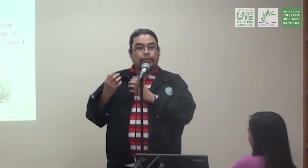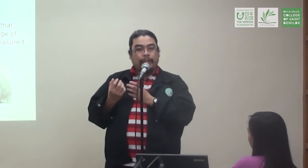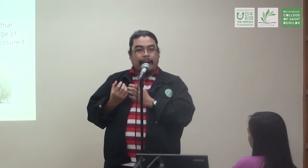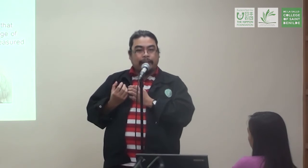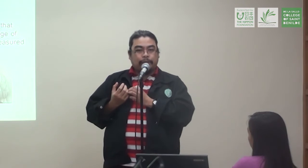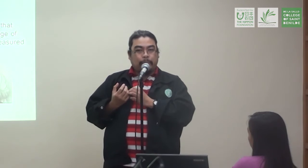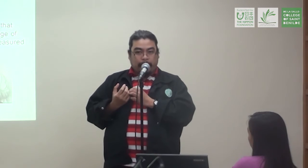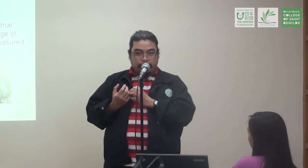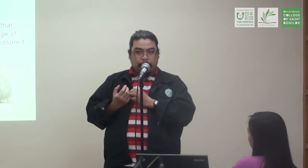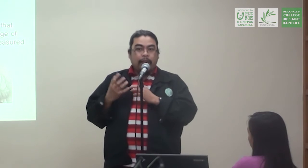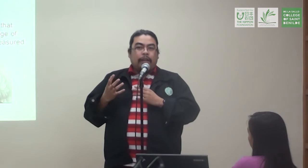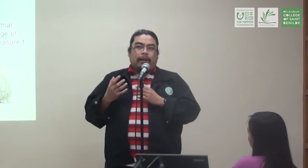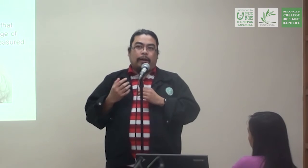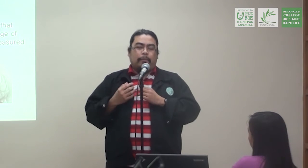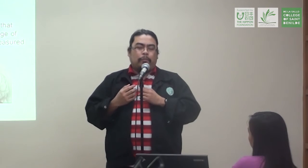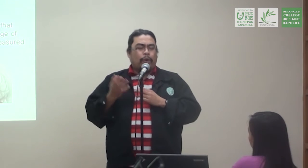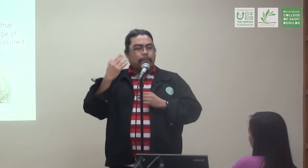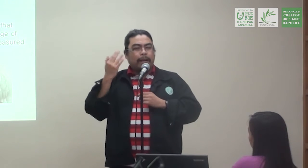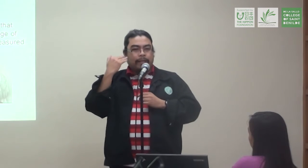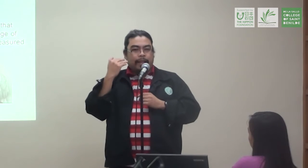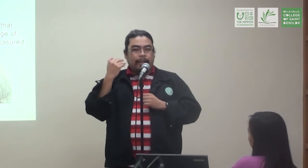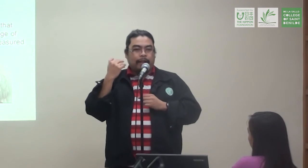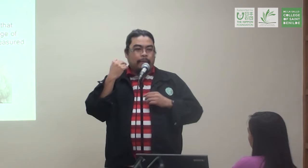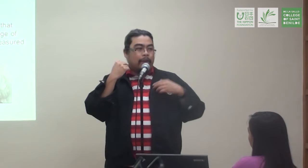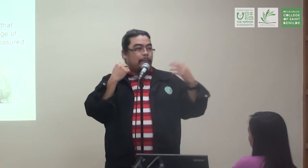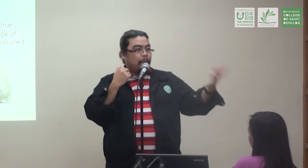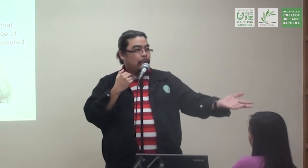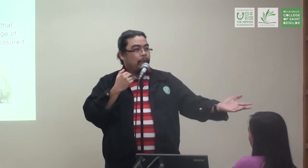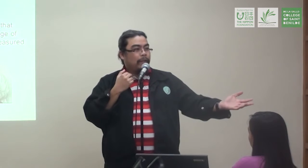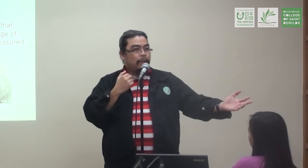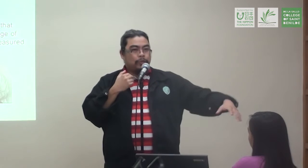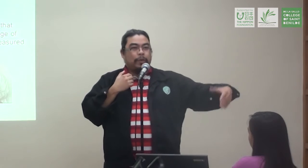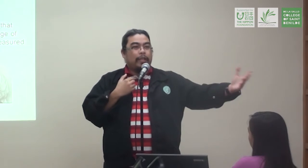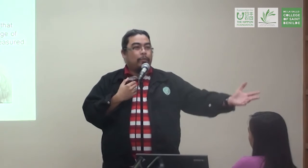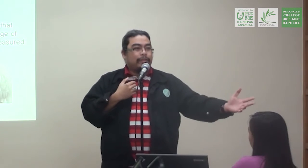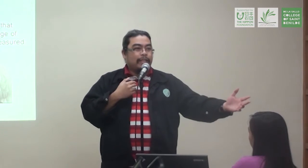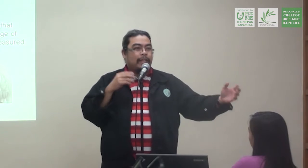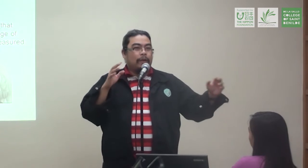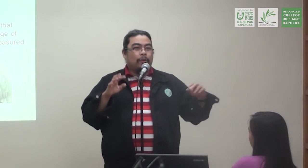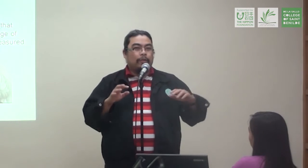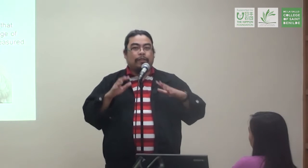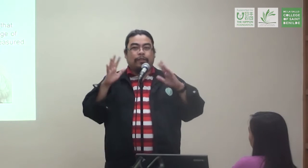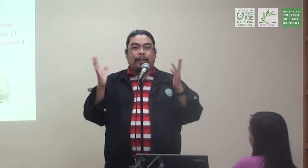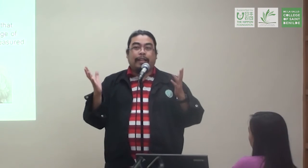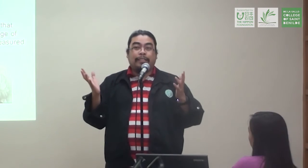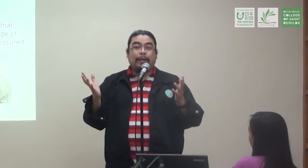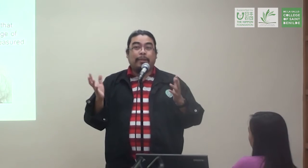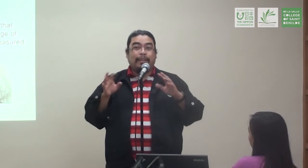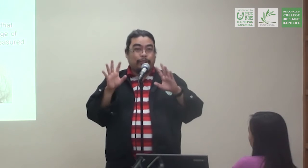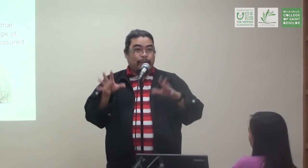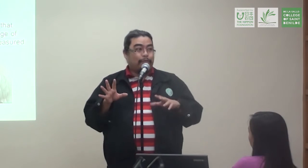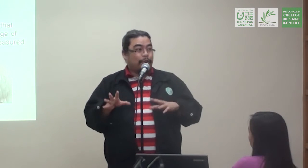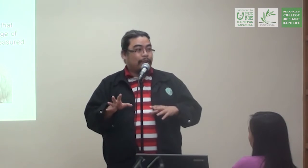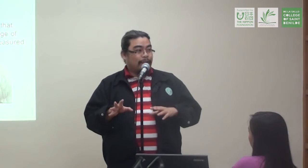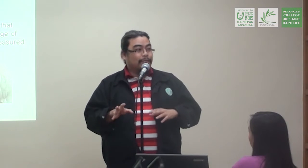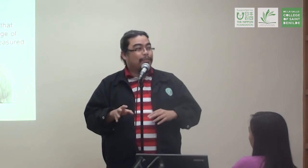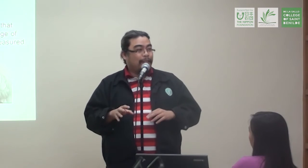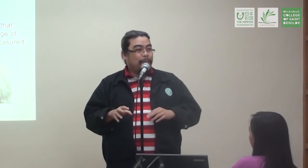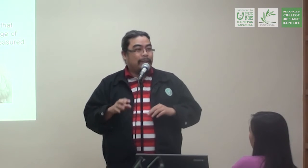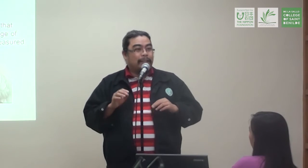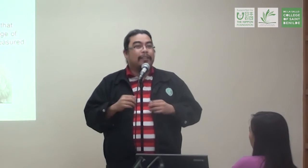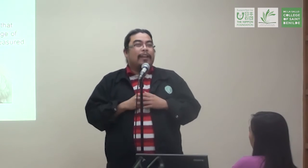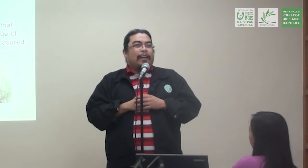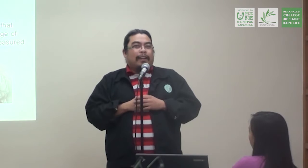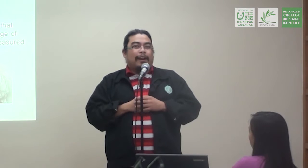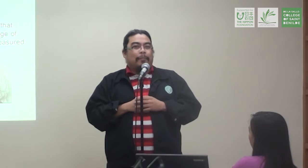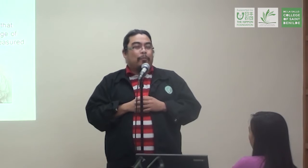a cultural aspect. Way back then, I remember when I was working with Tina on an examination here for a cultural